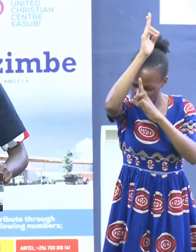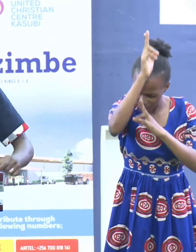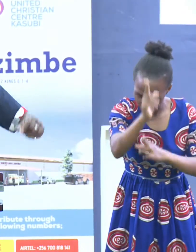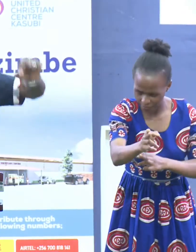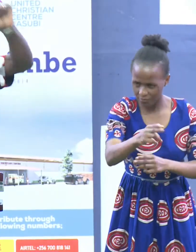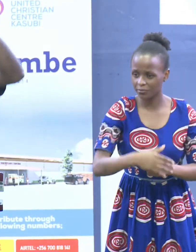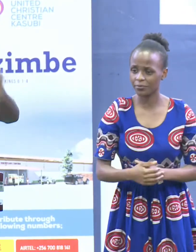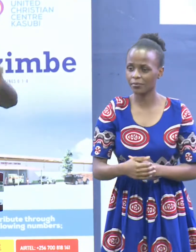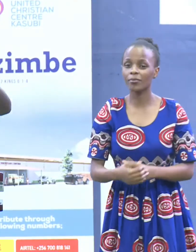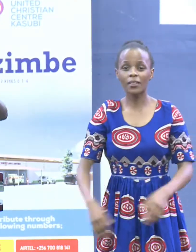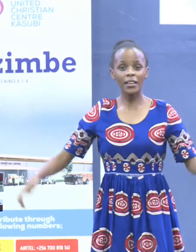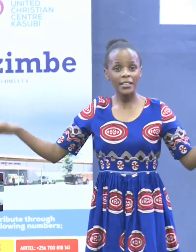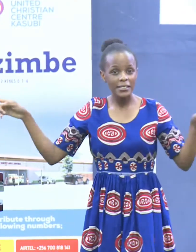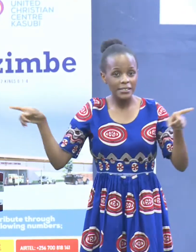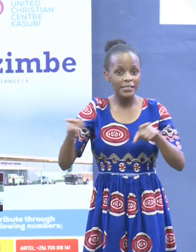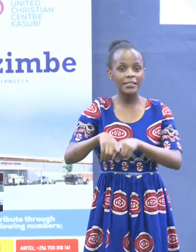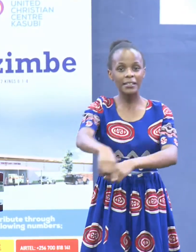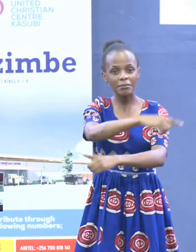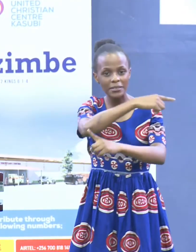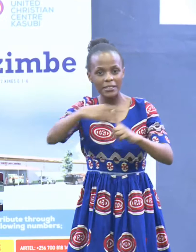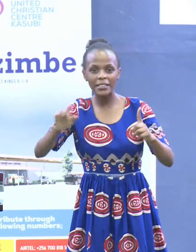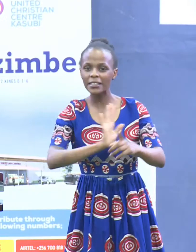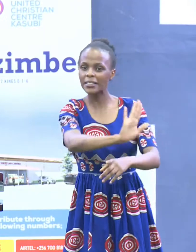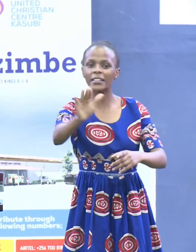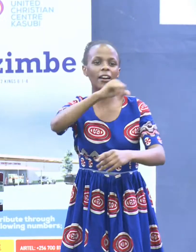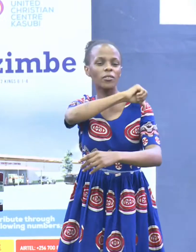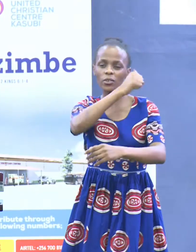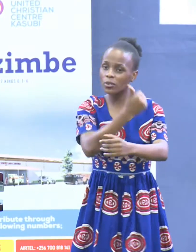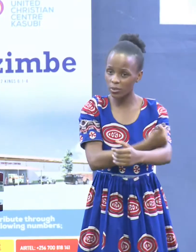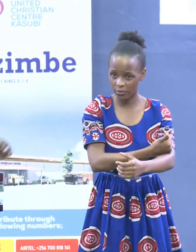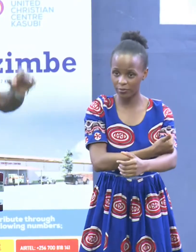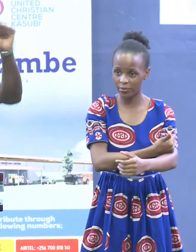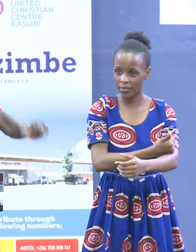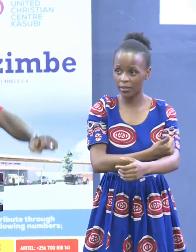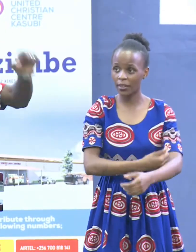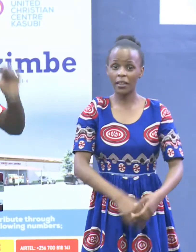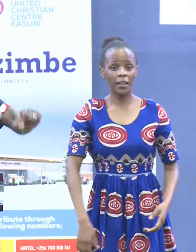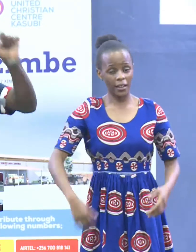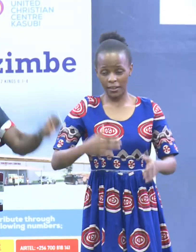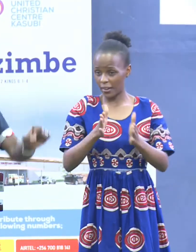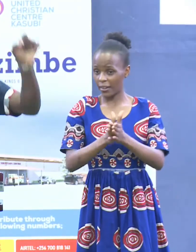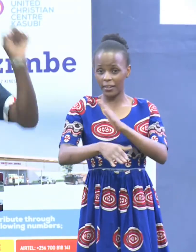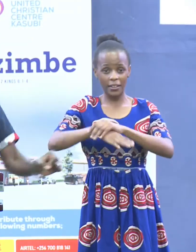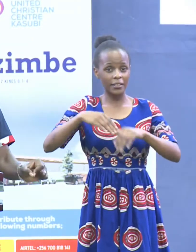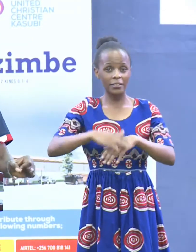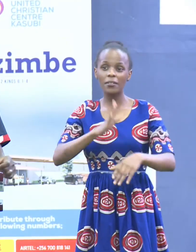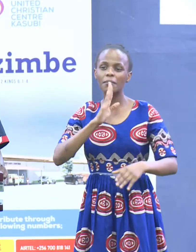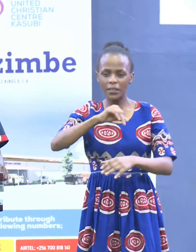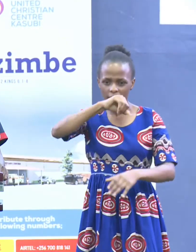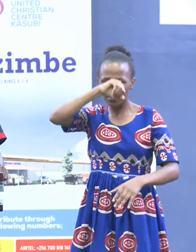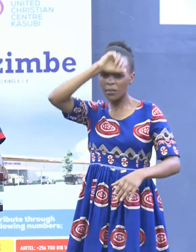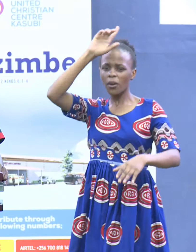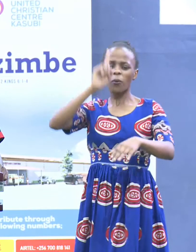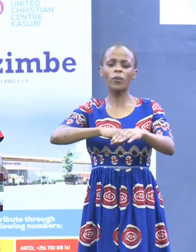their dignities. Era yali atta buyinza bwabwe. And he was also killing their power. Era nuwanda abaana bwe baafa ababereberye.